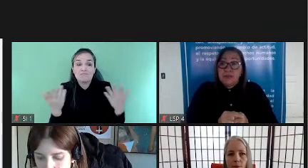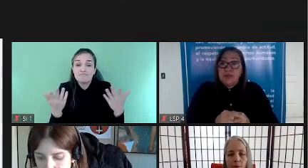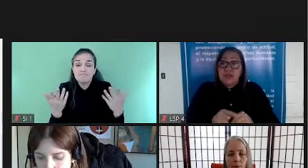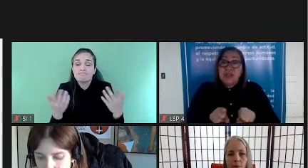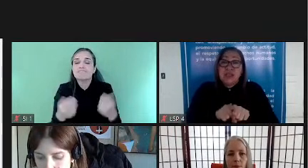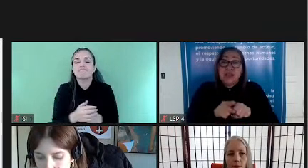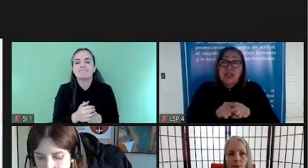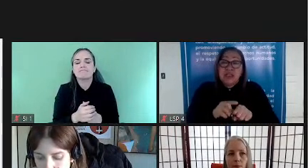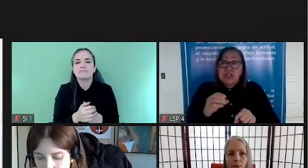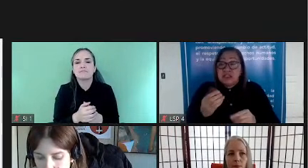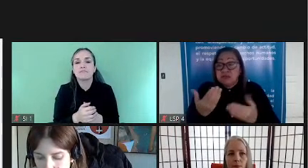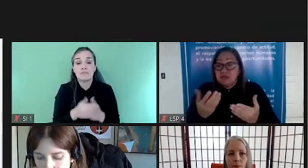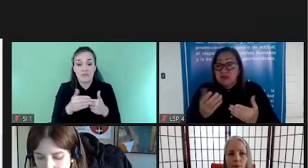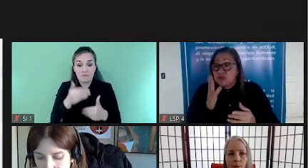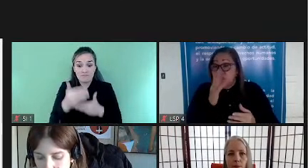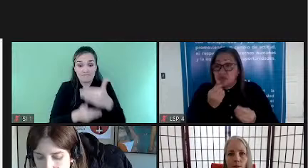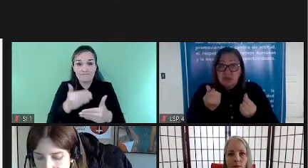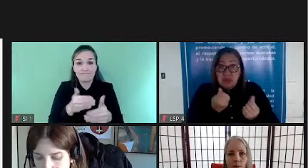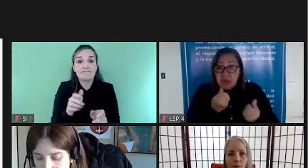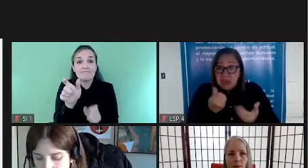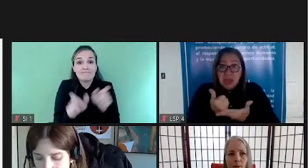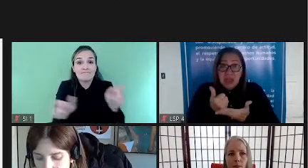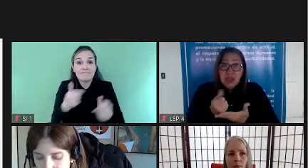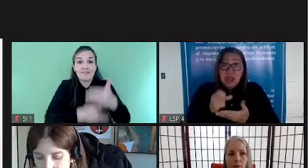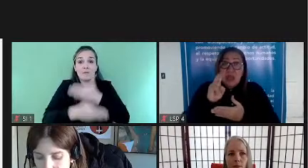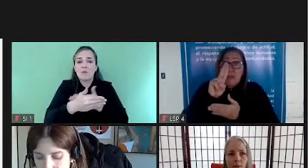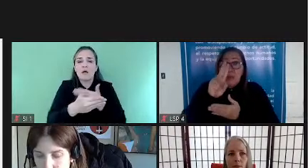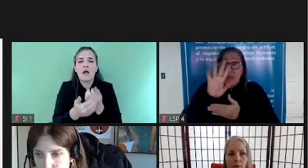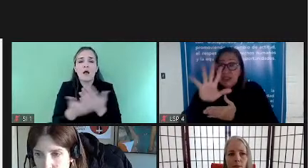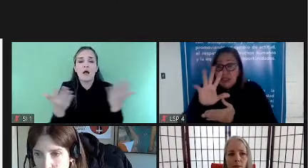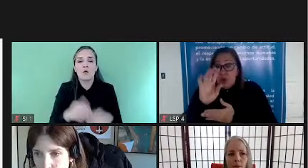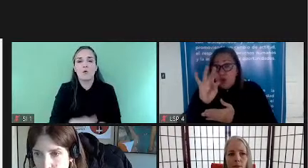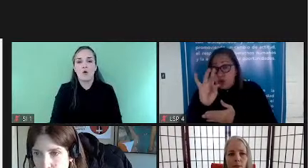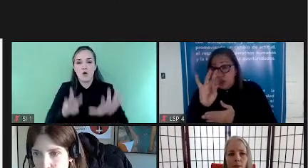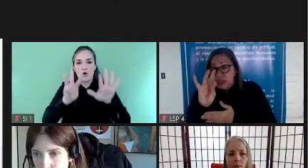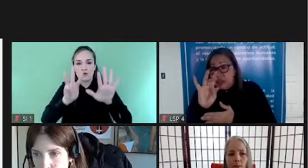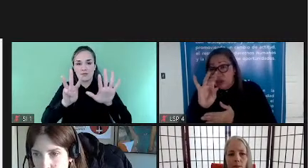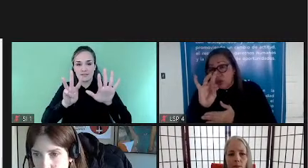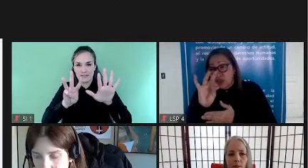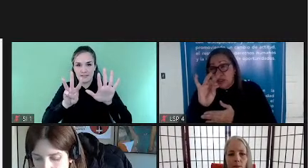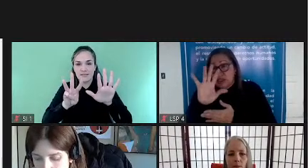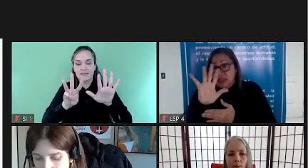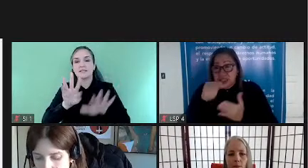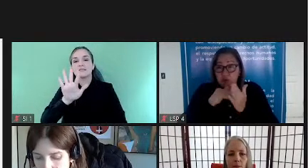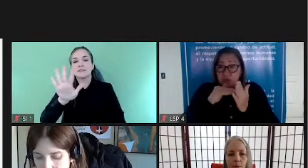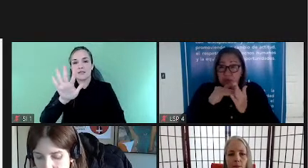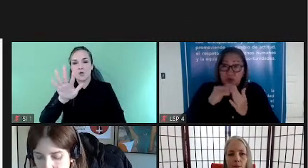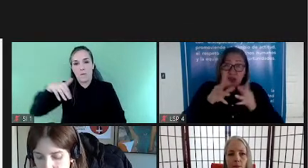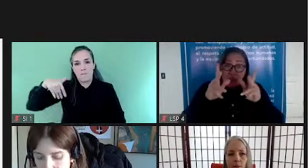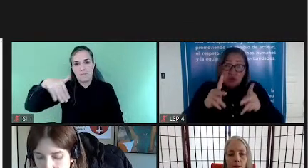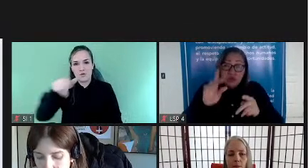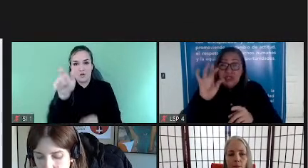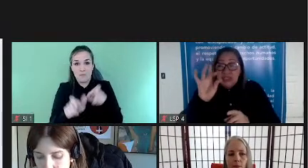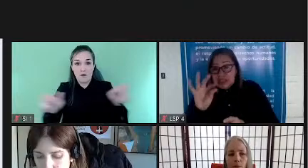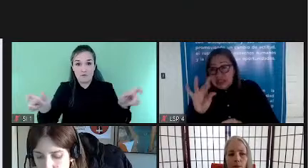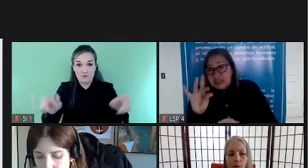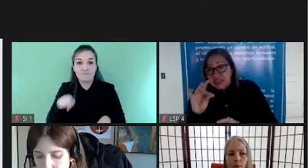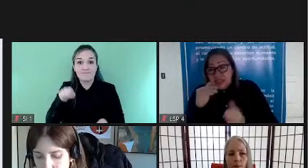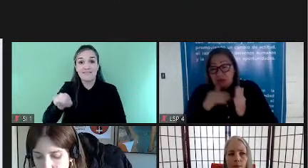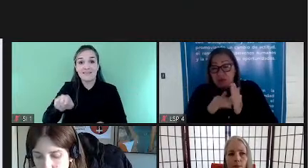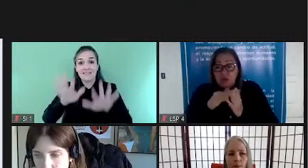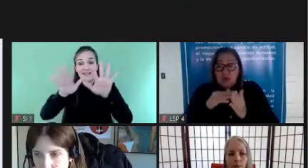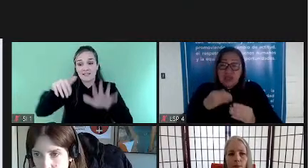is that exclusion is not as only and further and sustainable because we're talking about 85 million people out of which almost